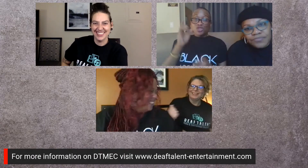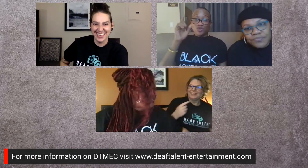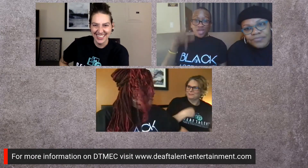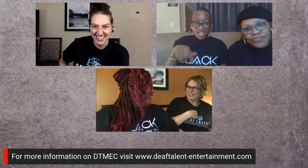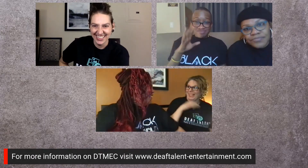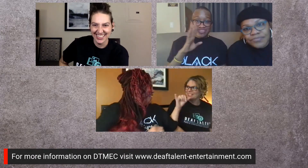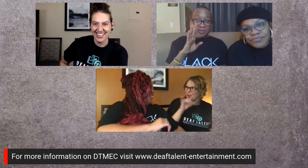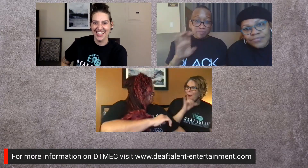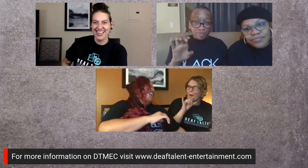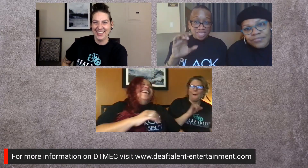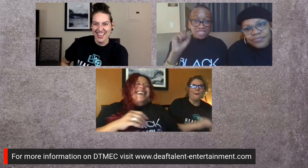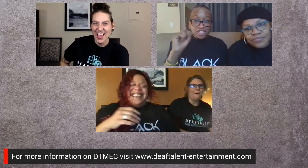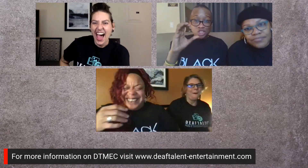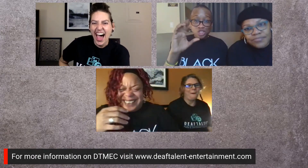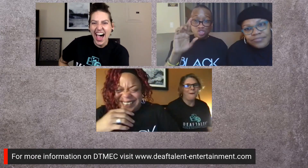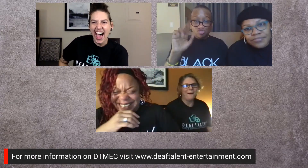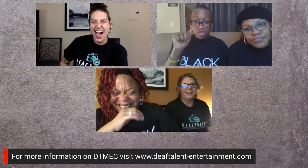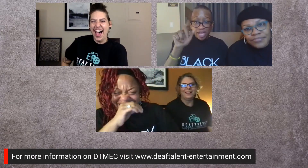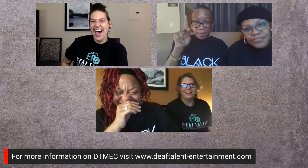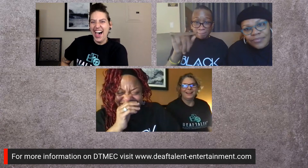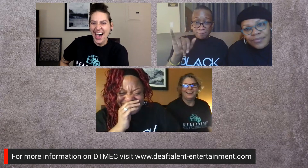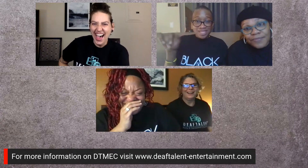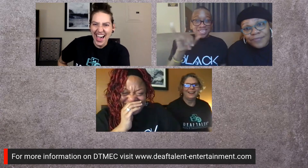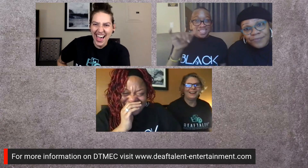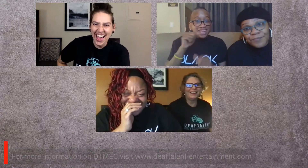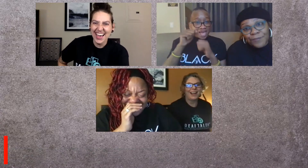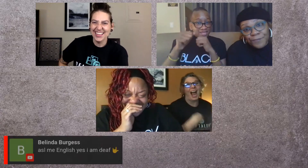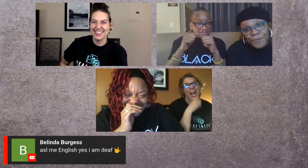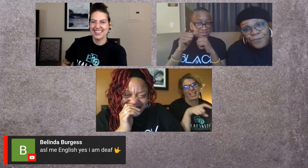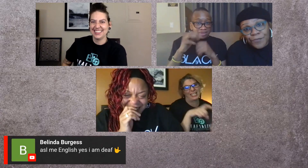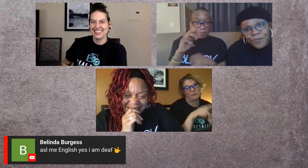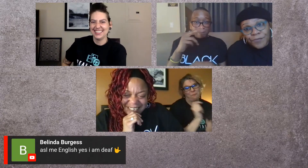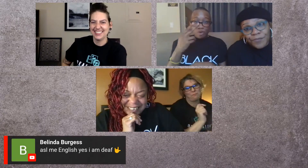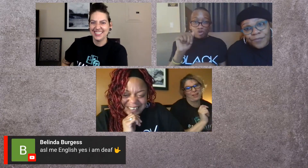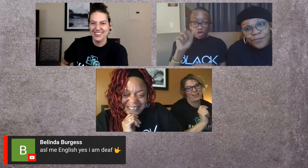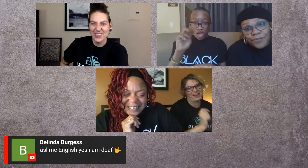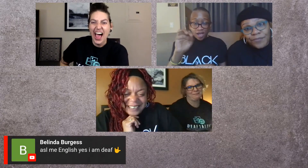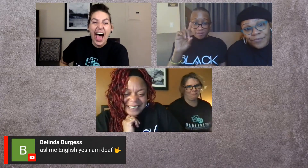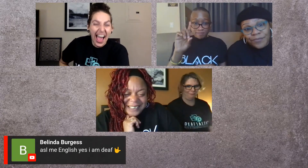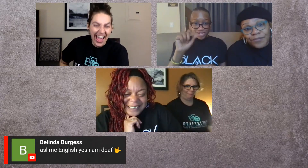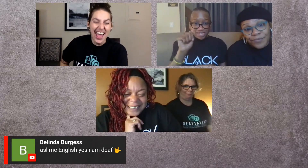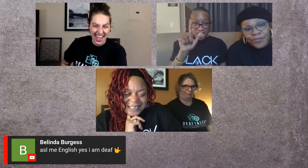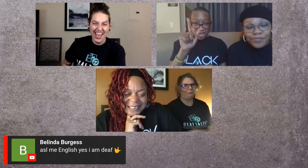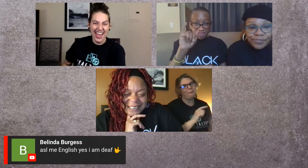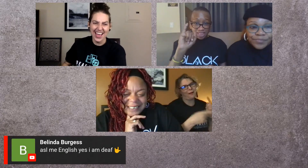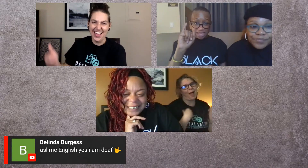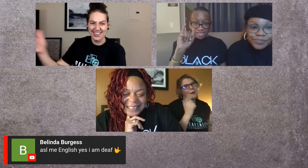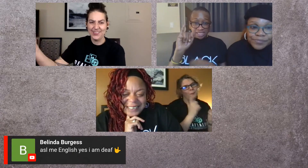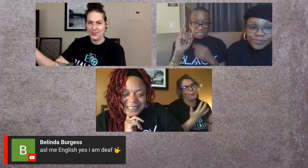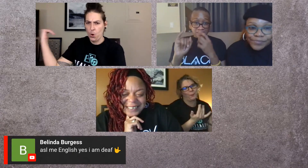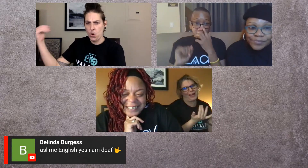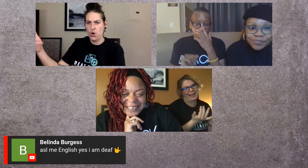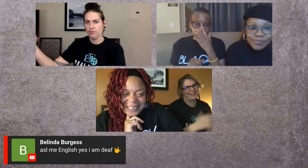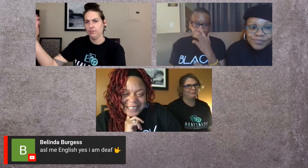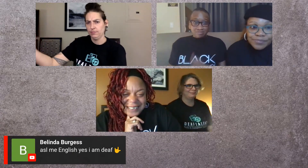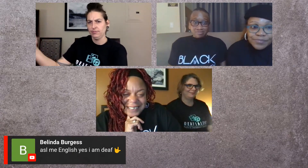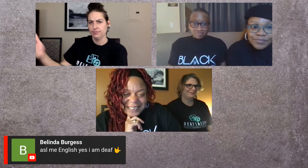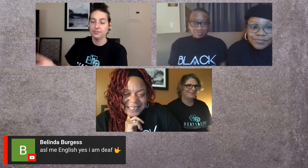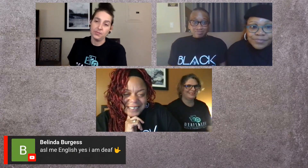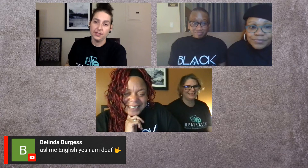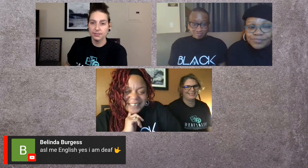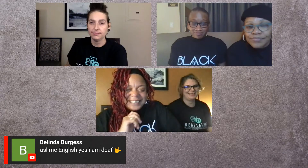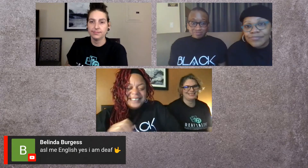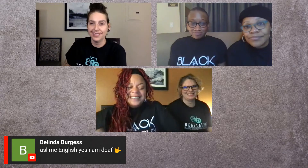This group, you have to be scrappy, like a boxer, like Muhammad